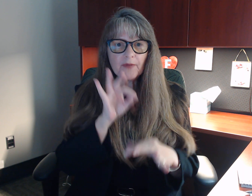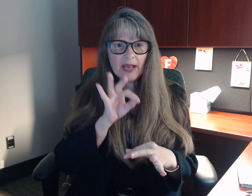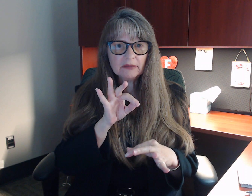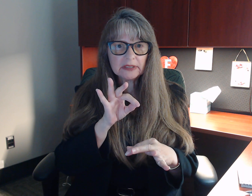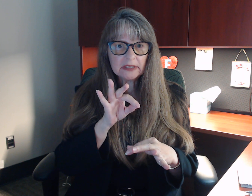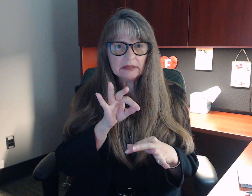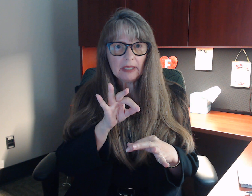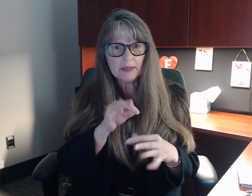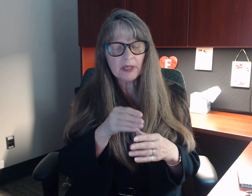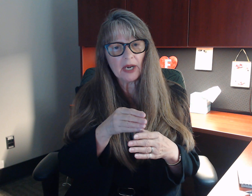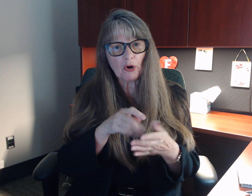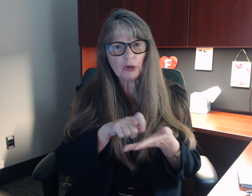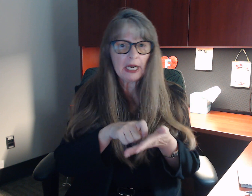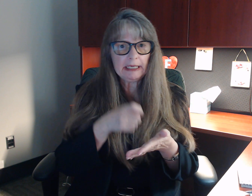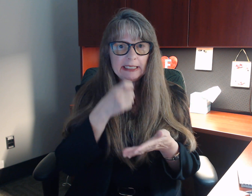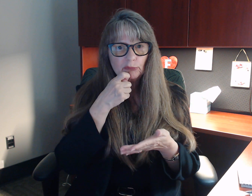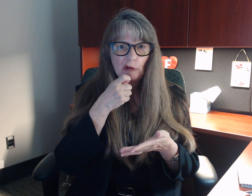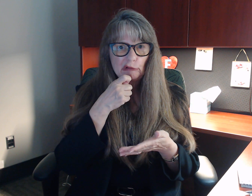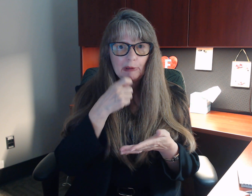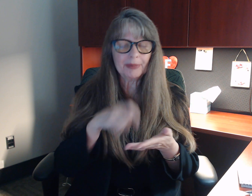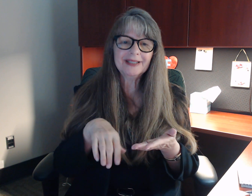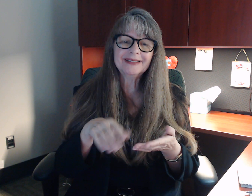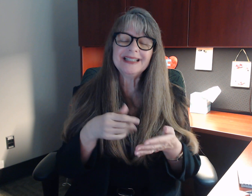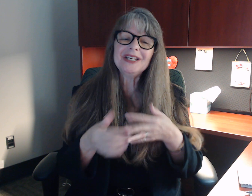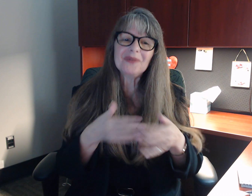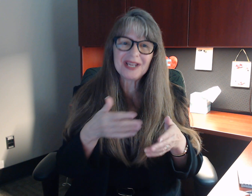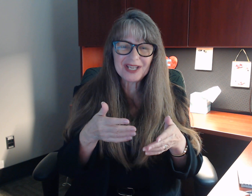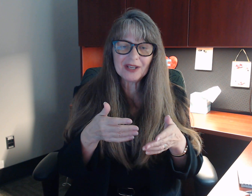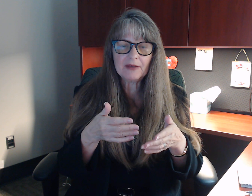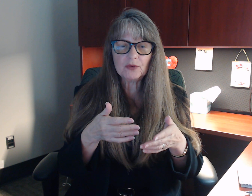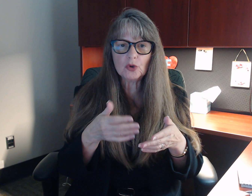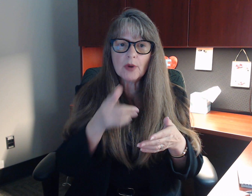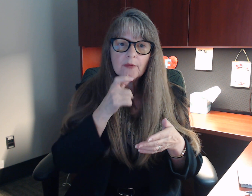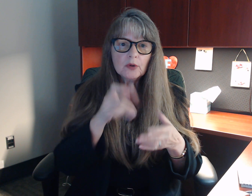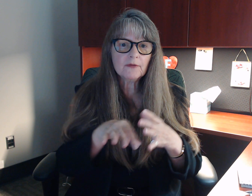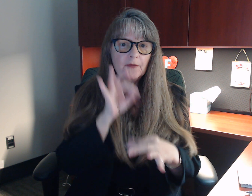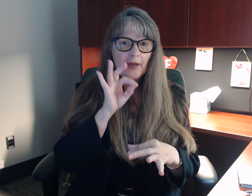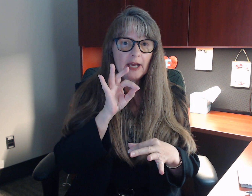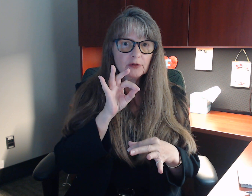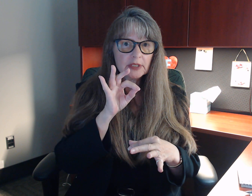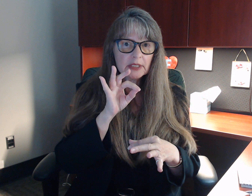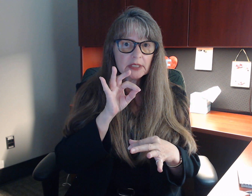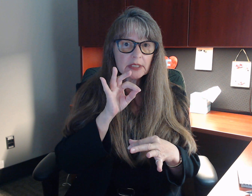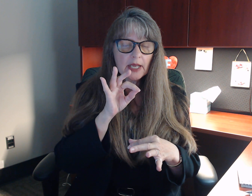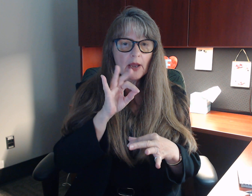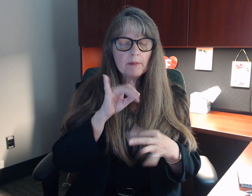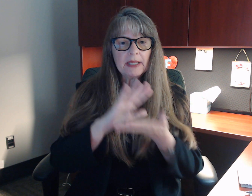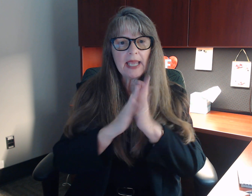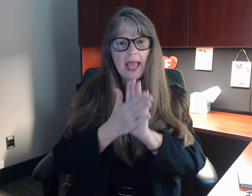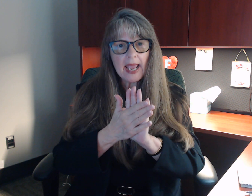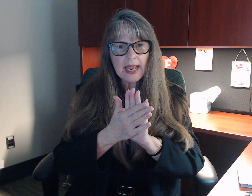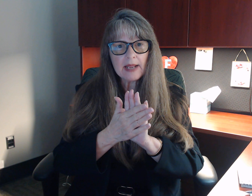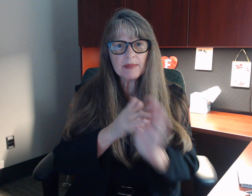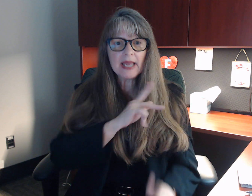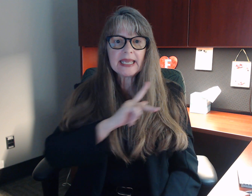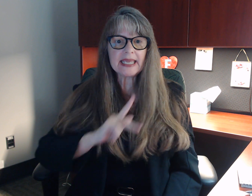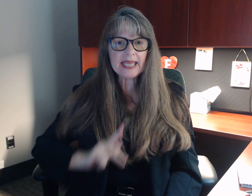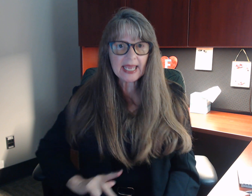found it, that'd be kind of hard, kind of eat it. But anyway, if whoever found it became king